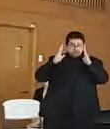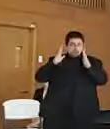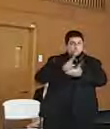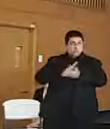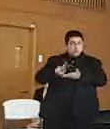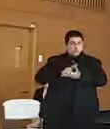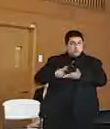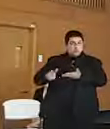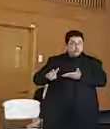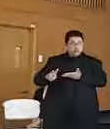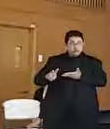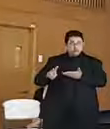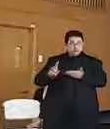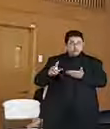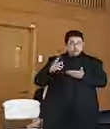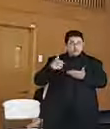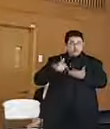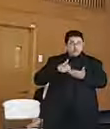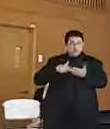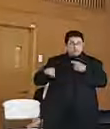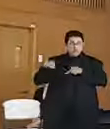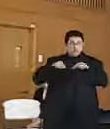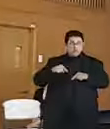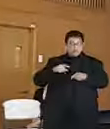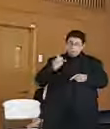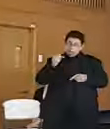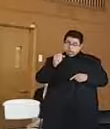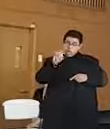is saying that across the country. The White House is saying that.